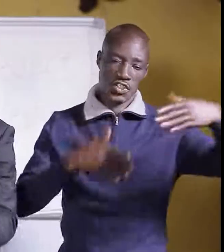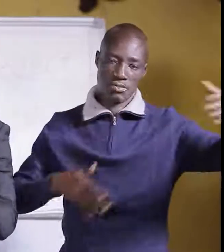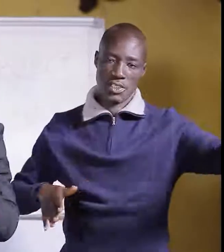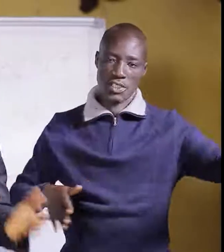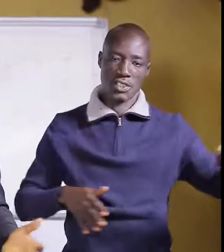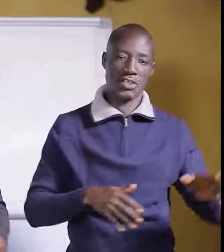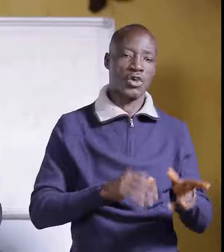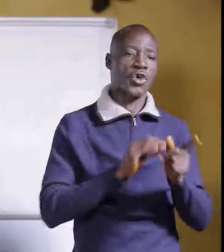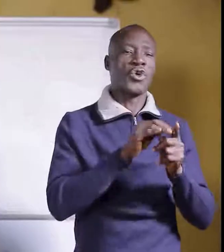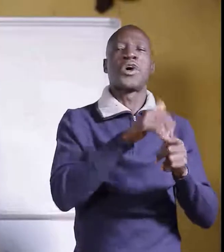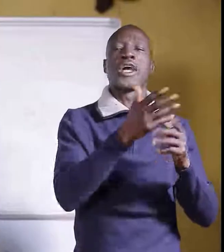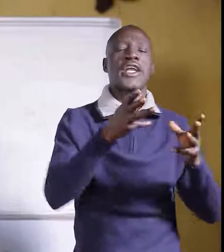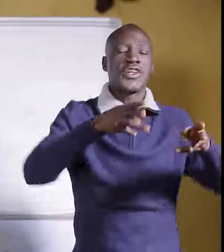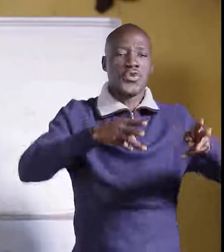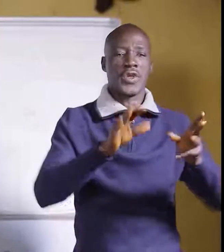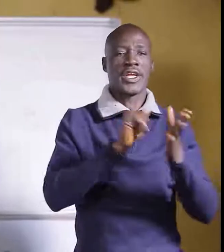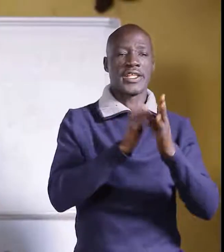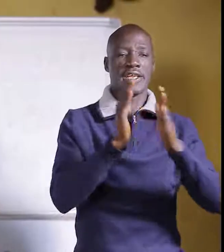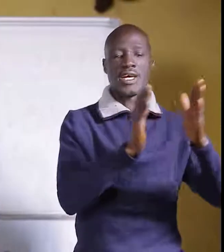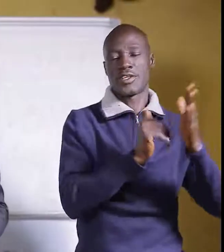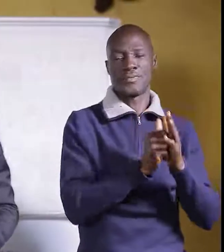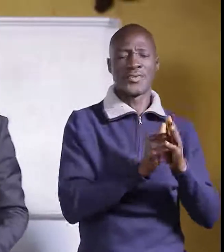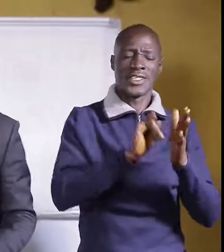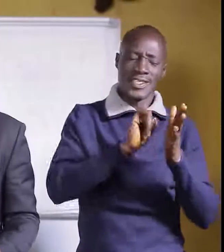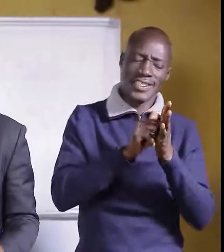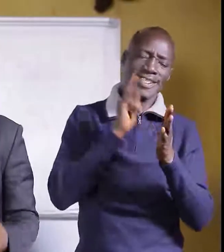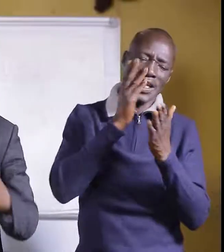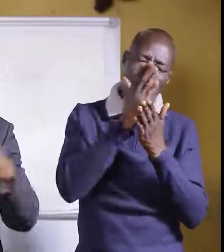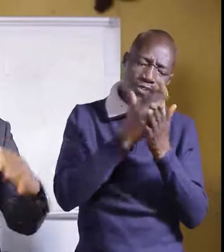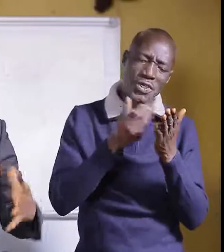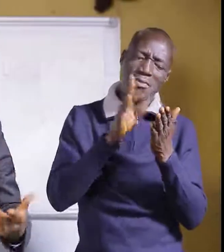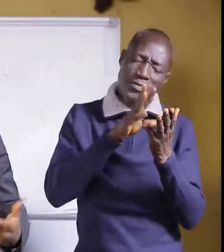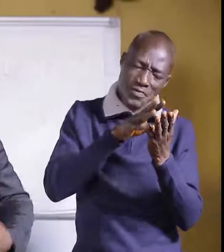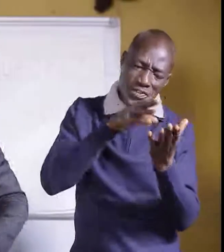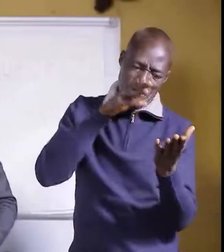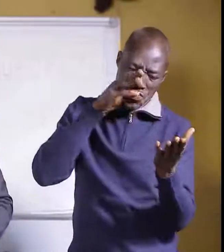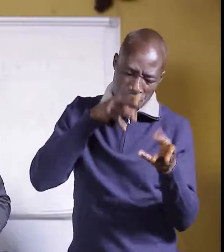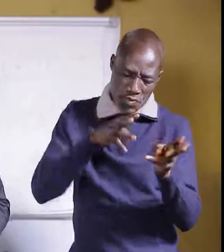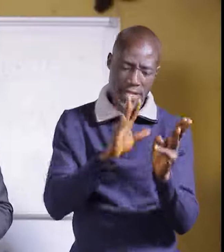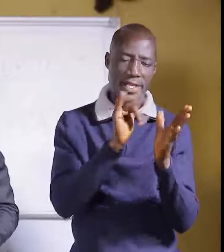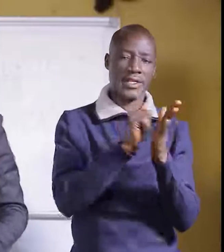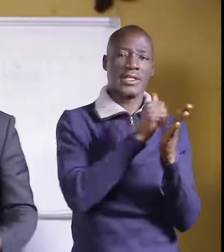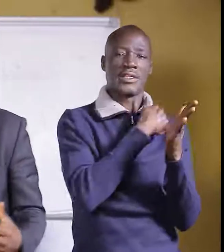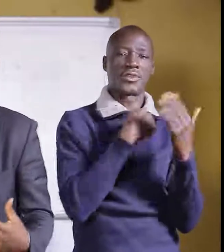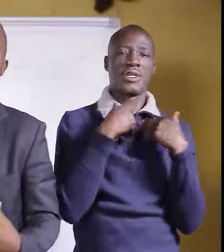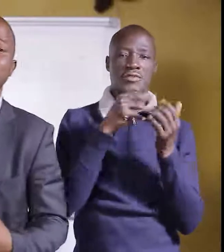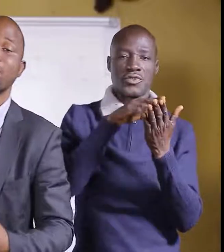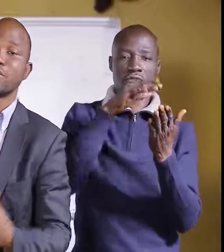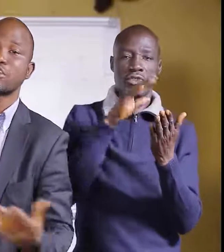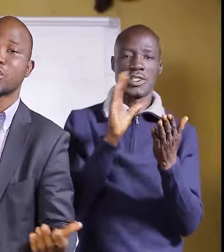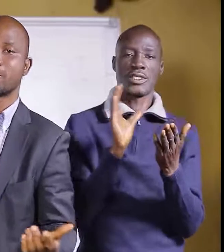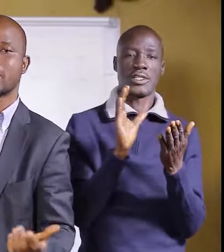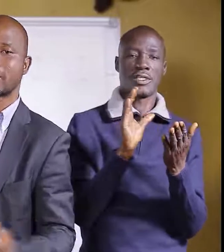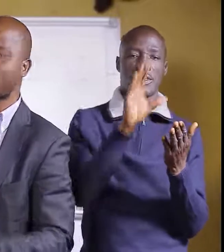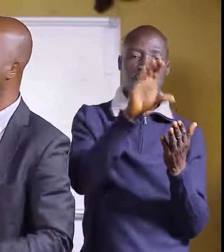or tetrahedrally in terms of methane, or they are arranged trigonally in terms of ammonia, or it has a